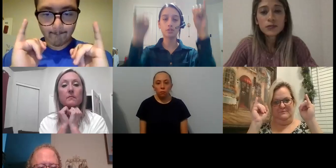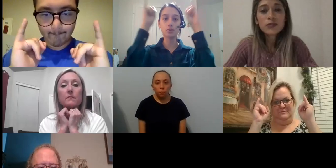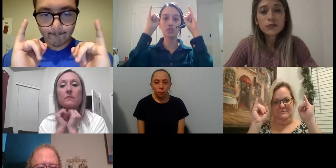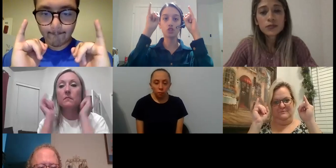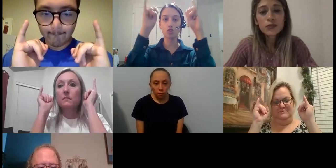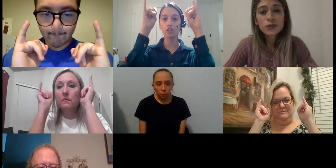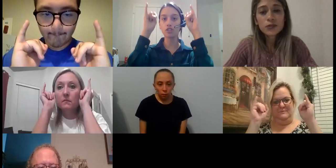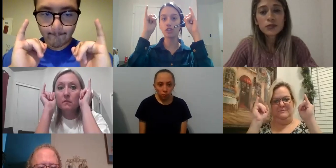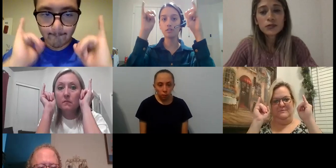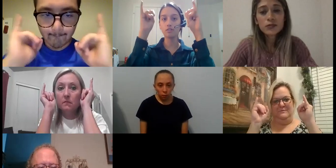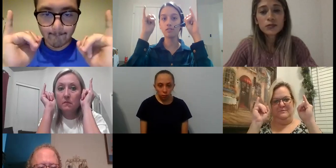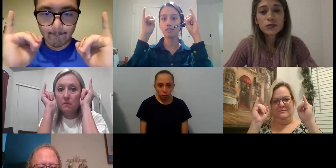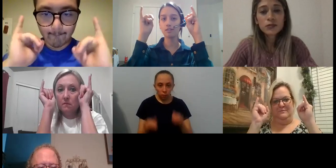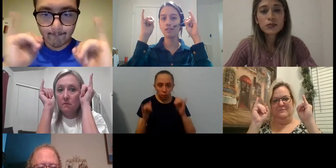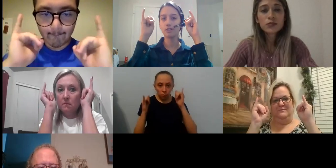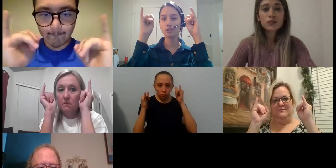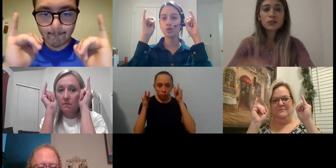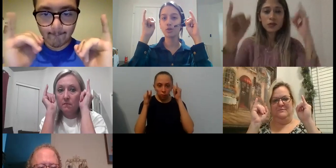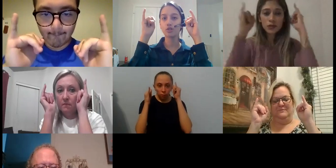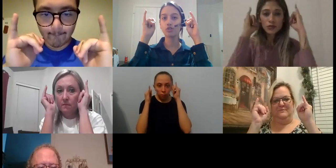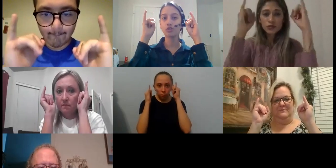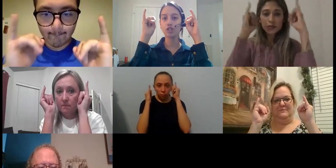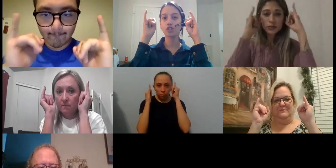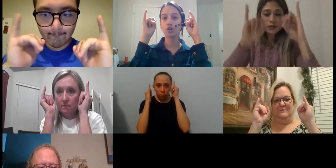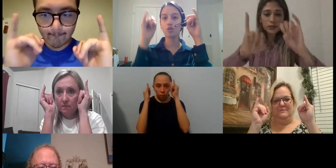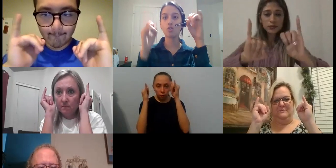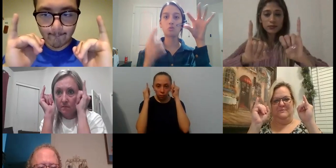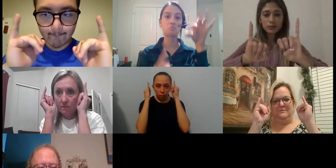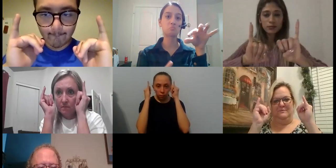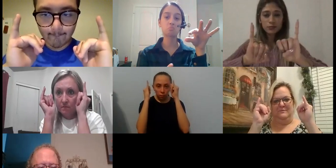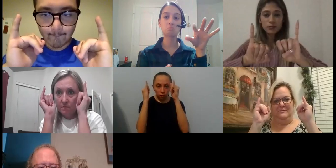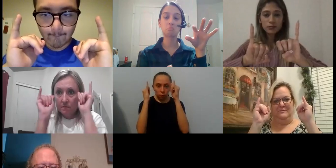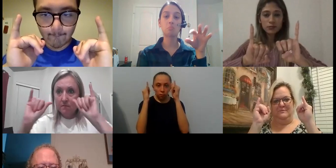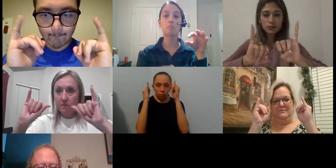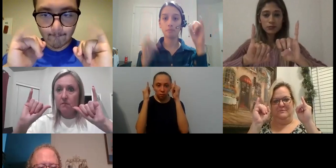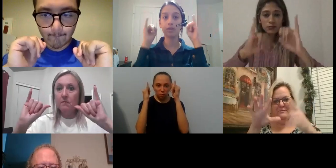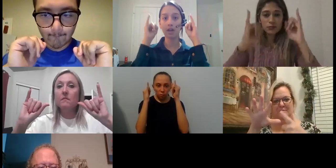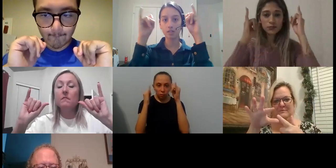instructional specialist. So instruction. So instructional,